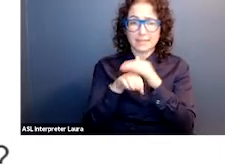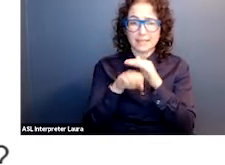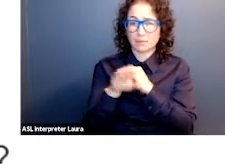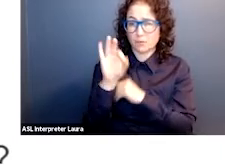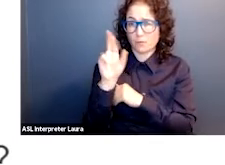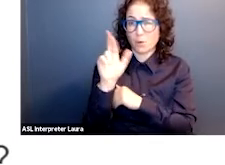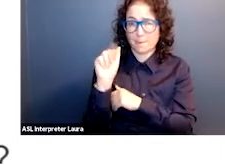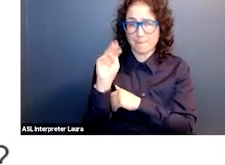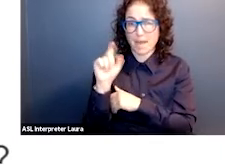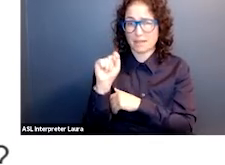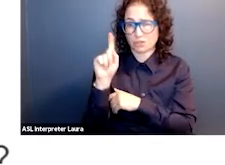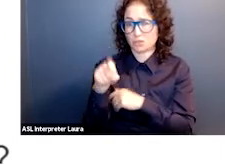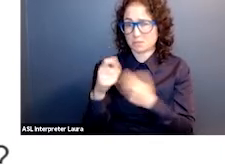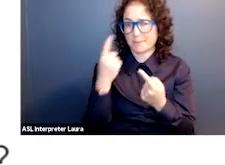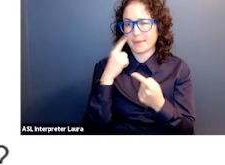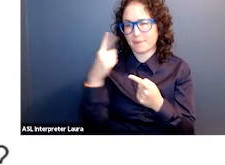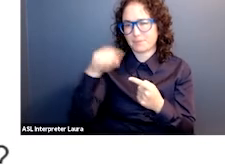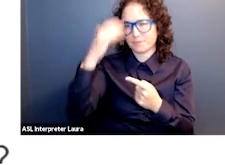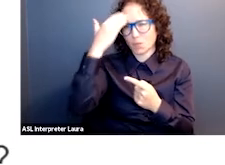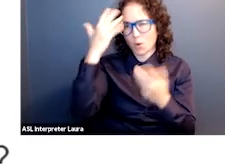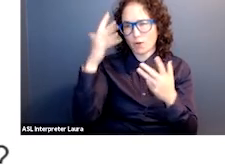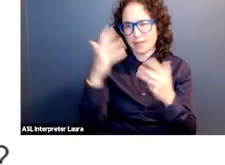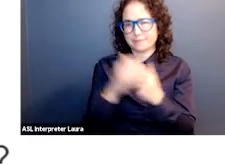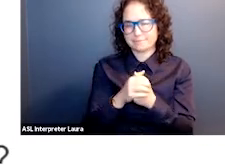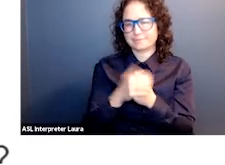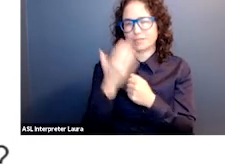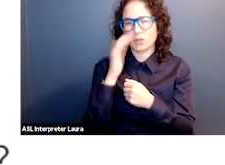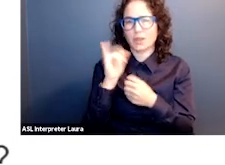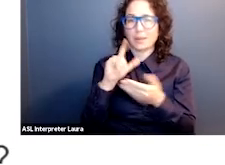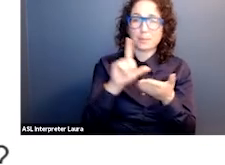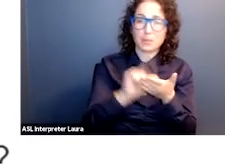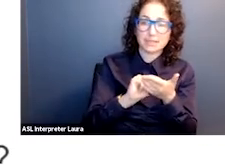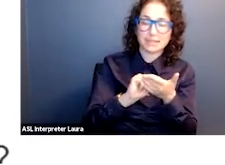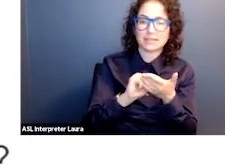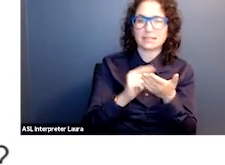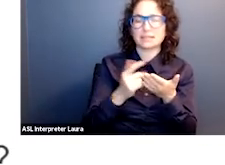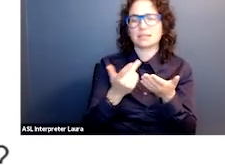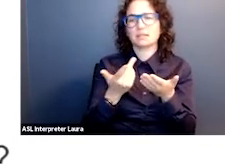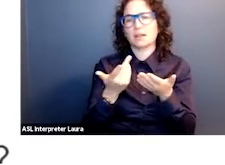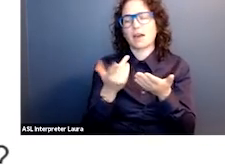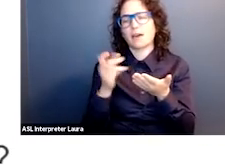think everybody has already know that, like a printed